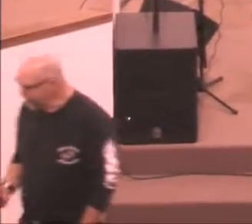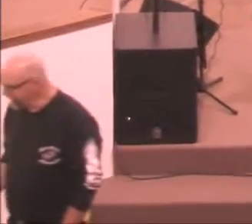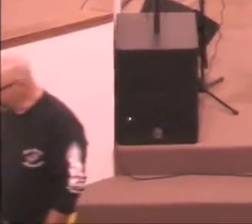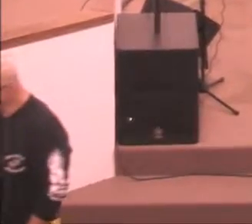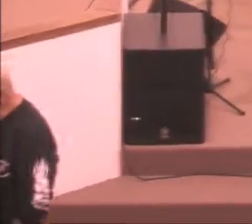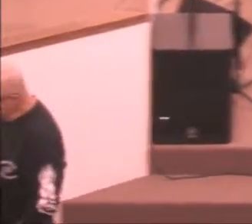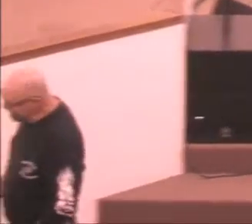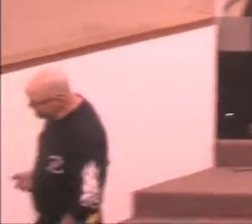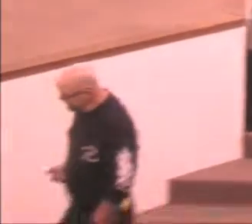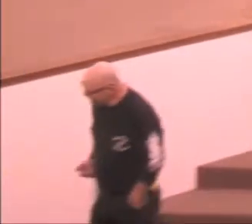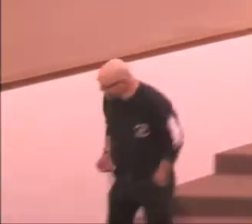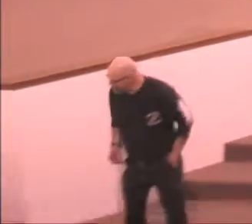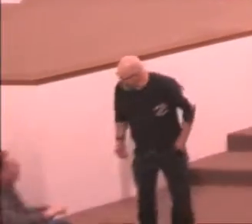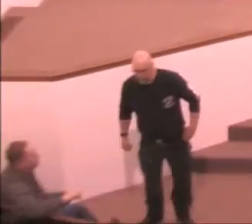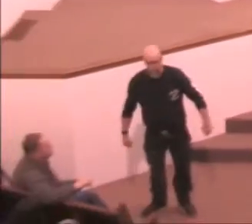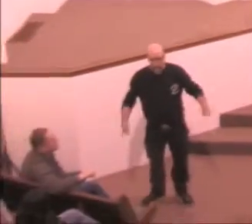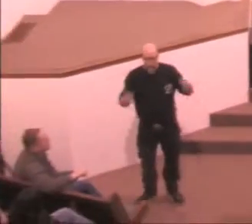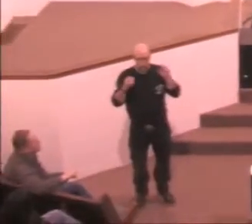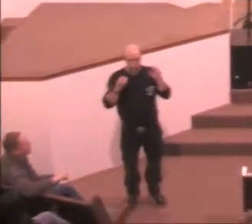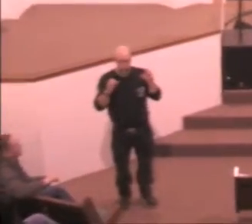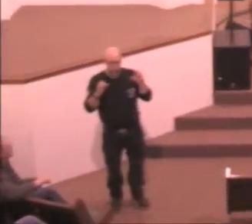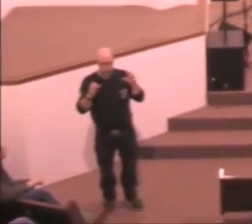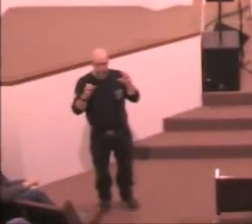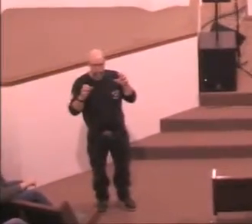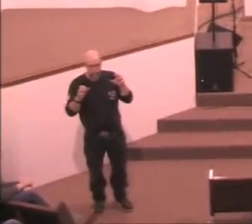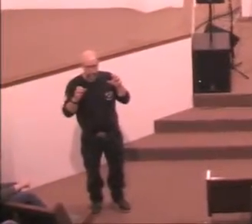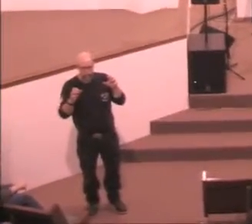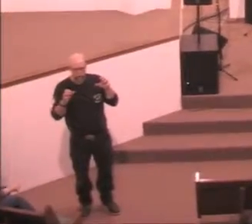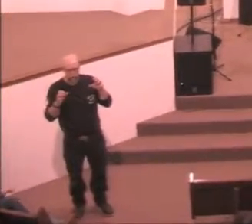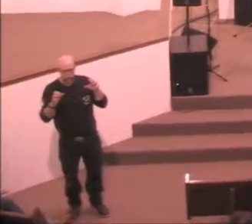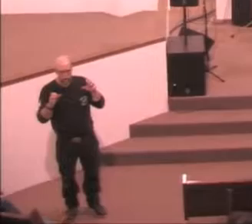The little peacock, remember the little peacock on that thing? Come on.